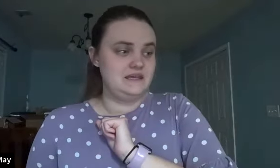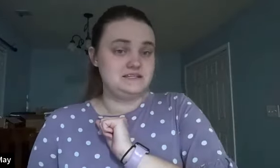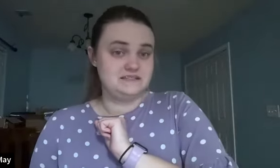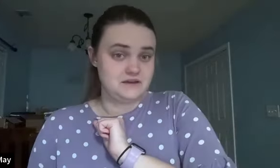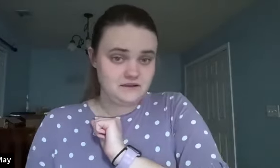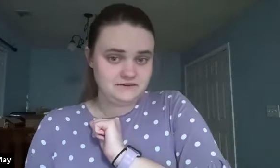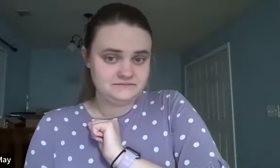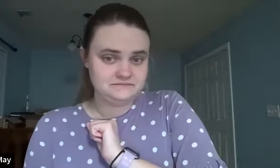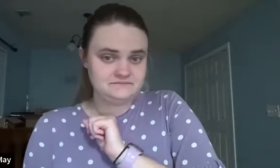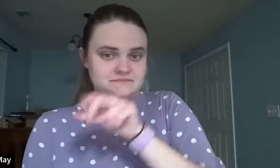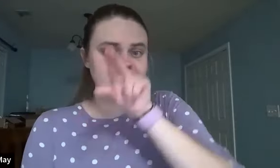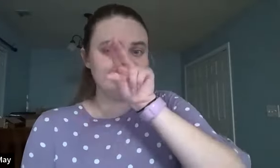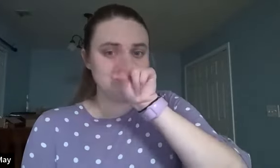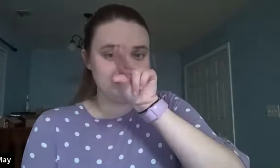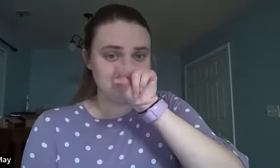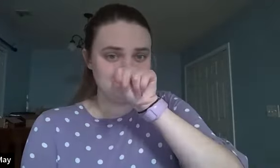Then duck. Duck.